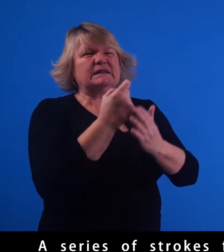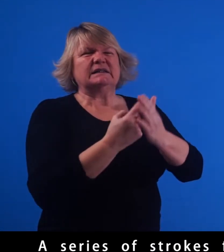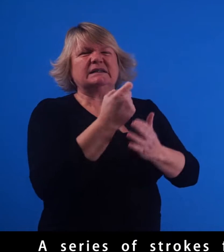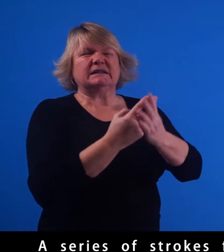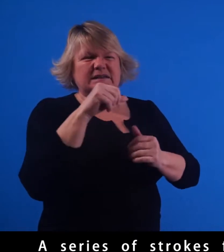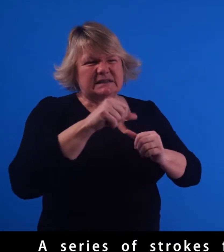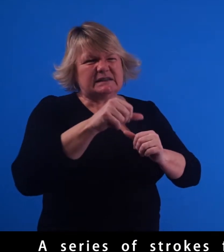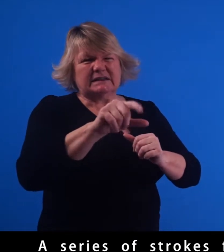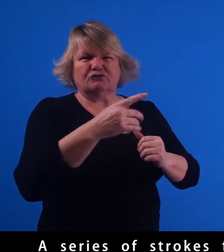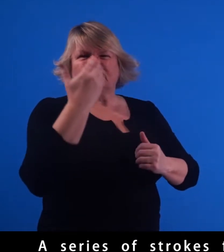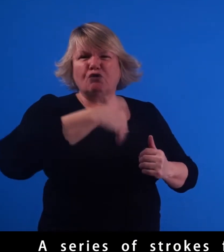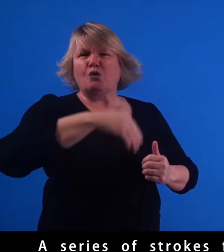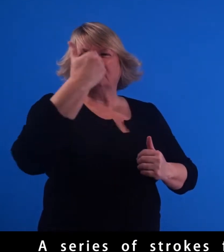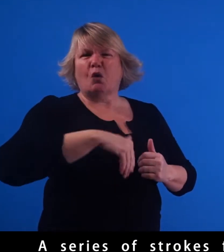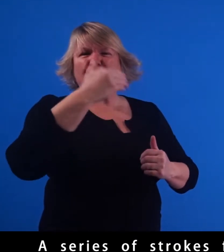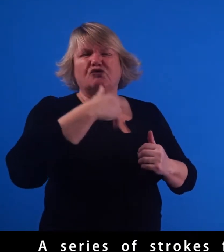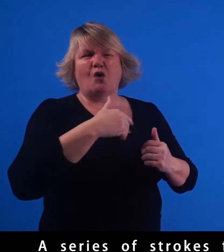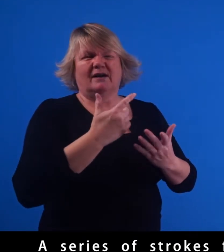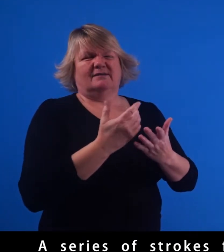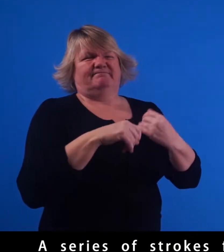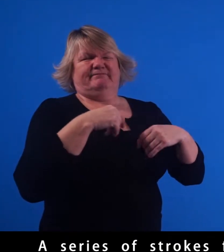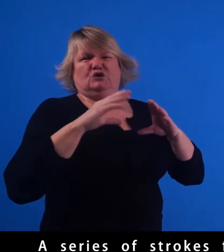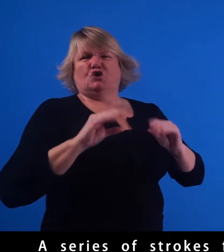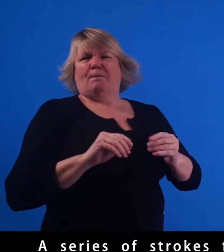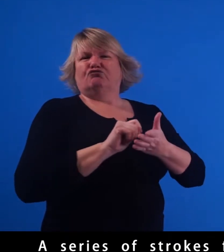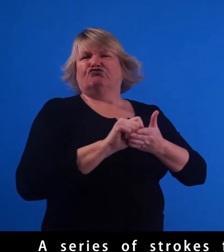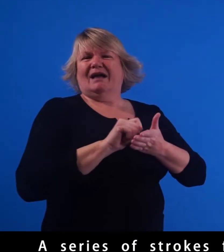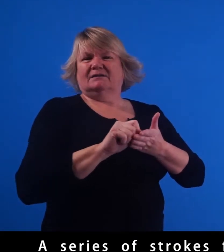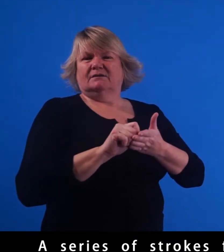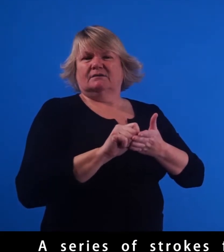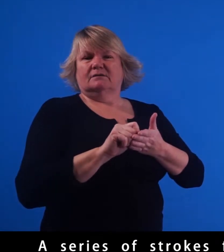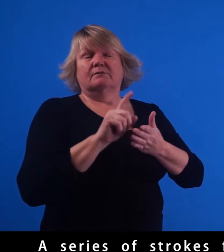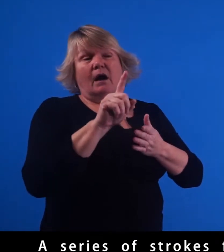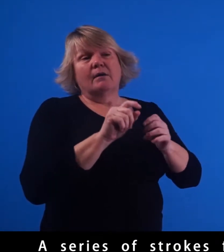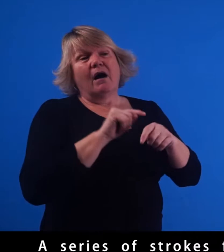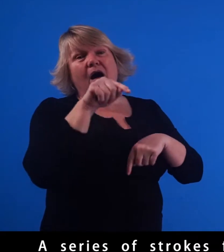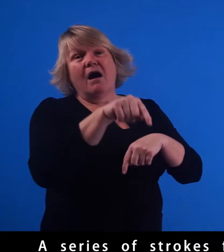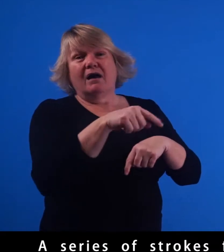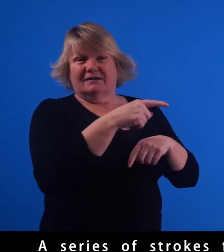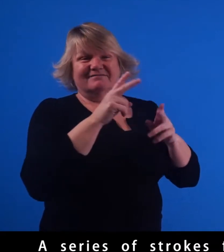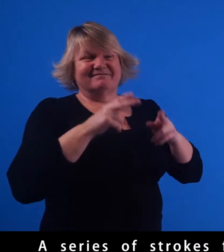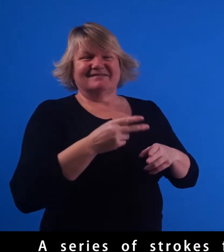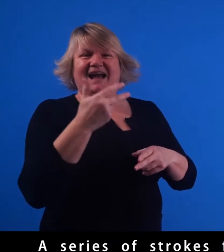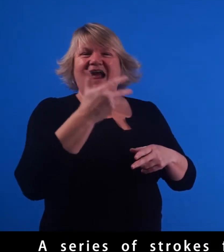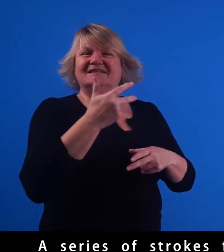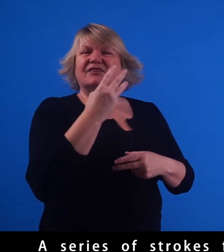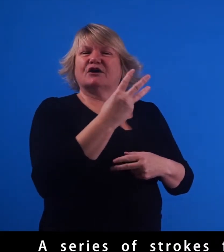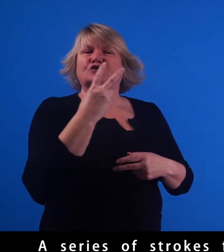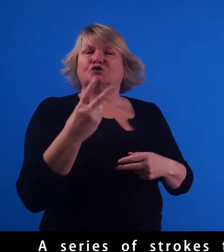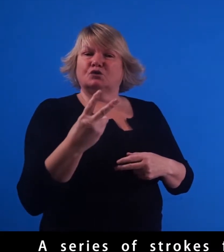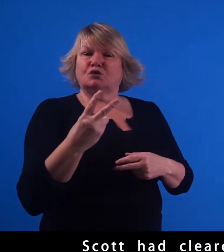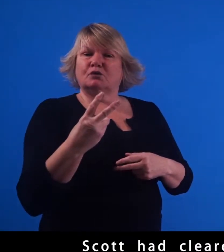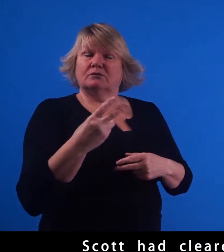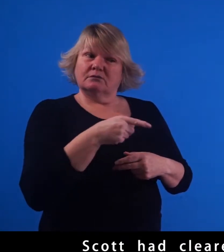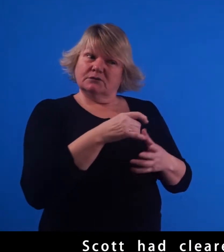A series of strokes forced him to stop writing, but by the time he died, in